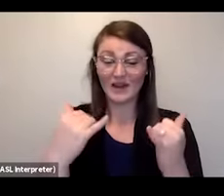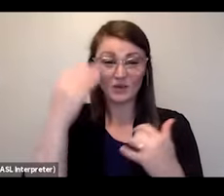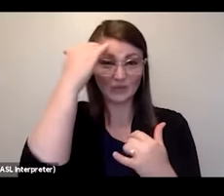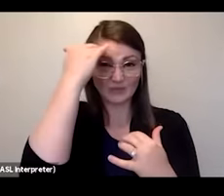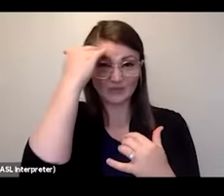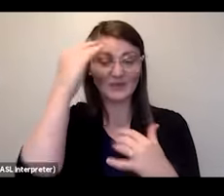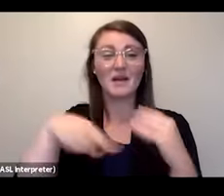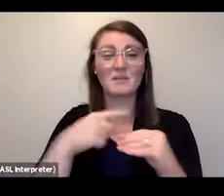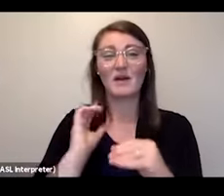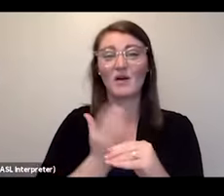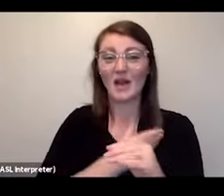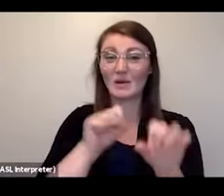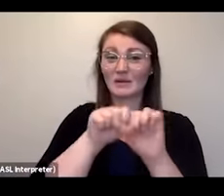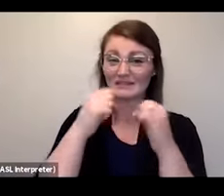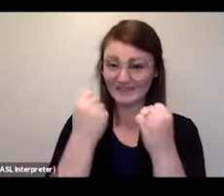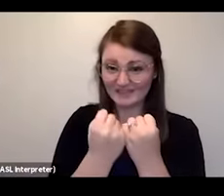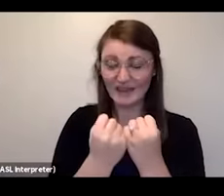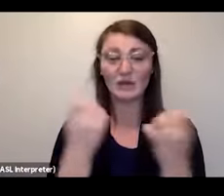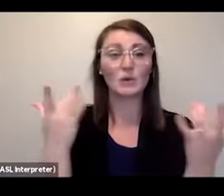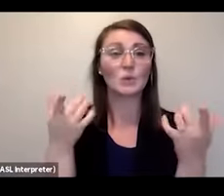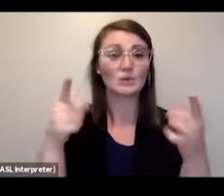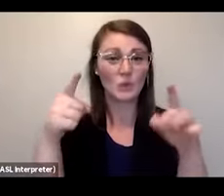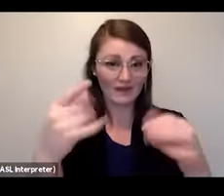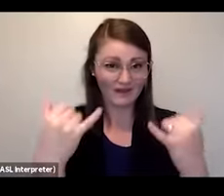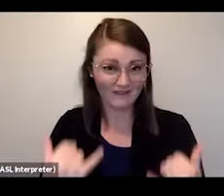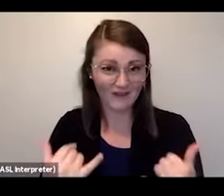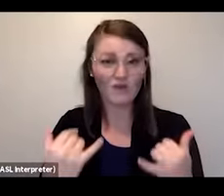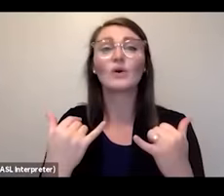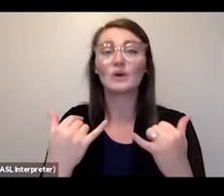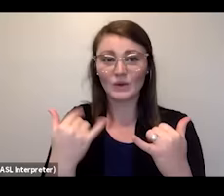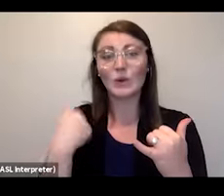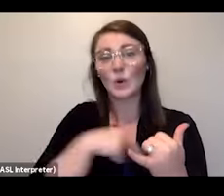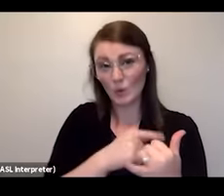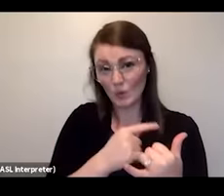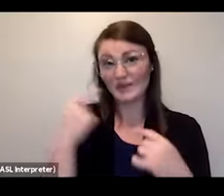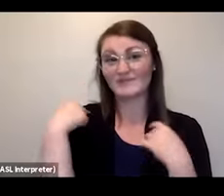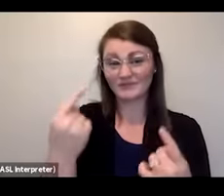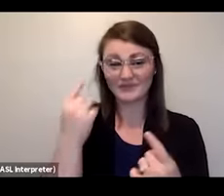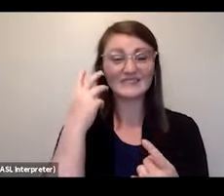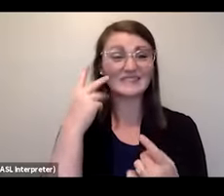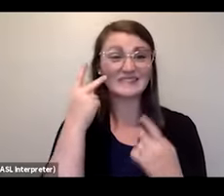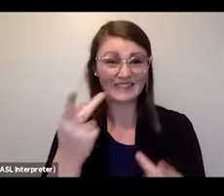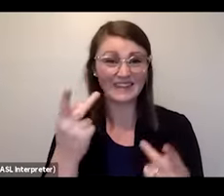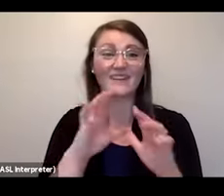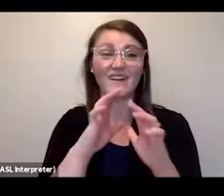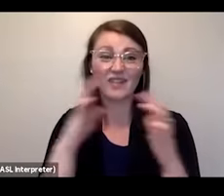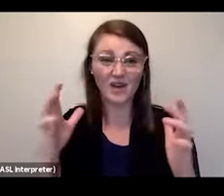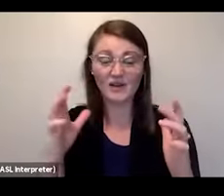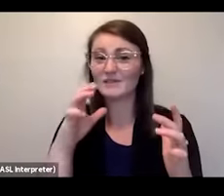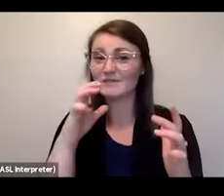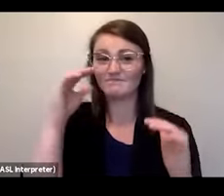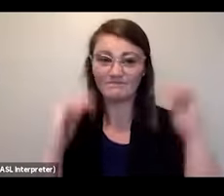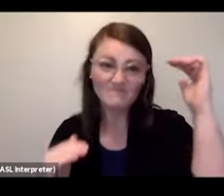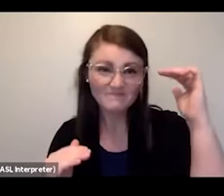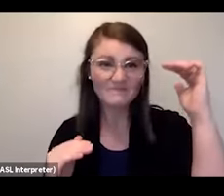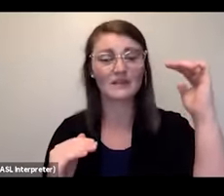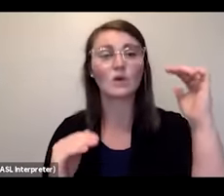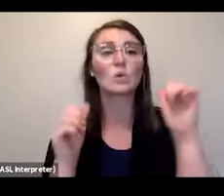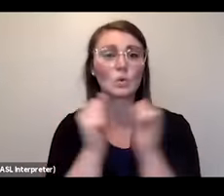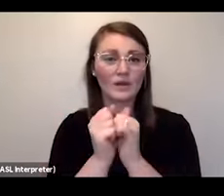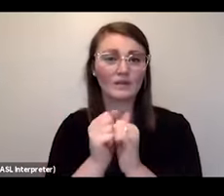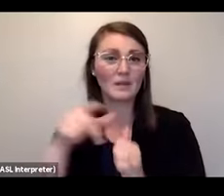society. Despite the unbearable images in the news, many white Americans still refuse to recognize this as a problem.